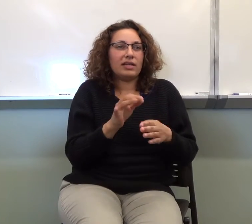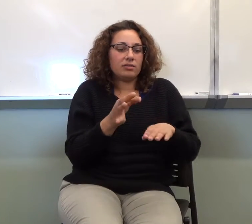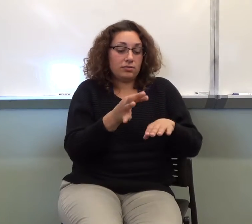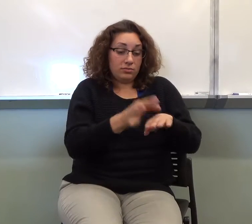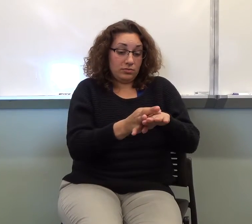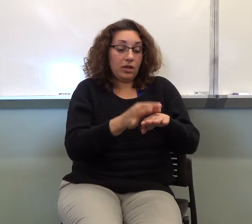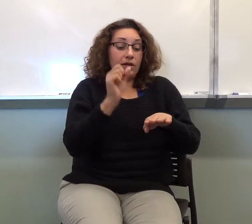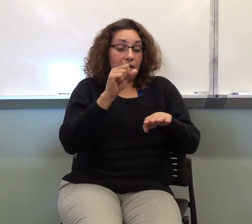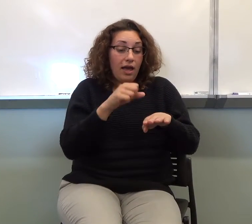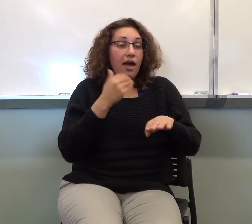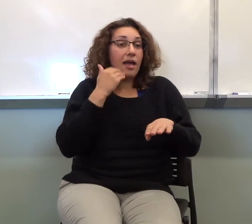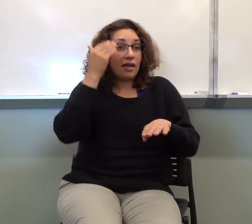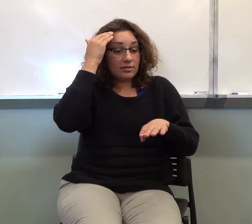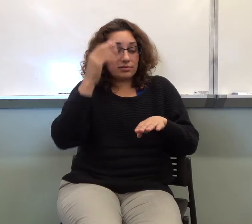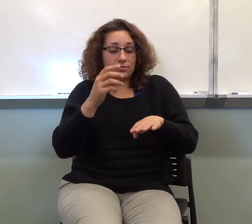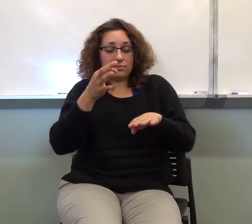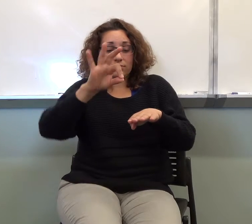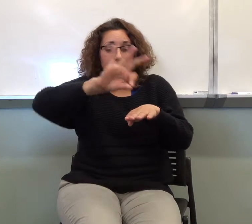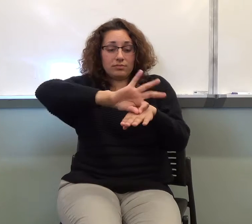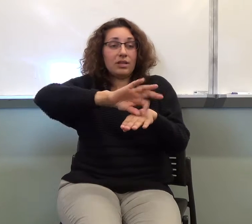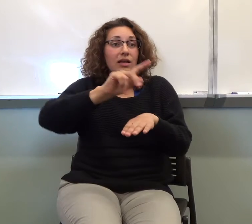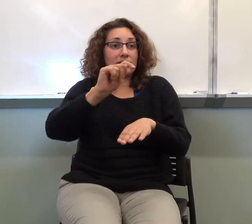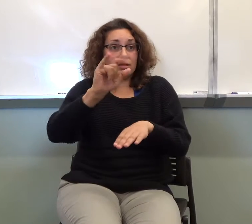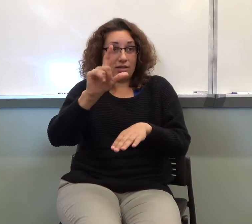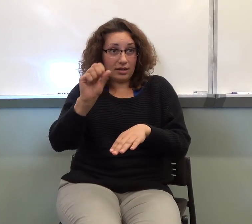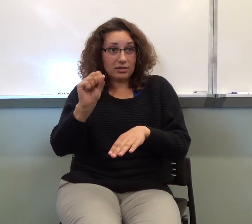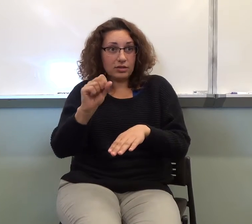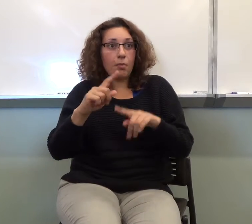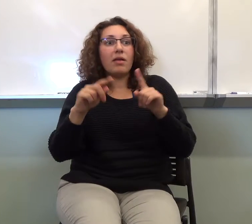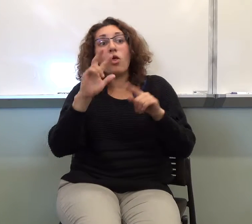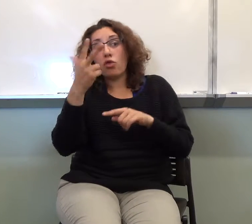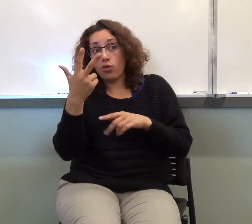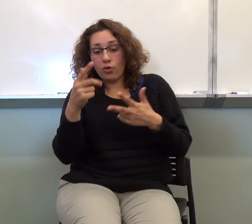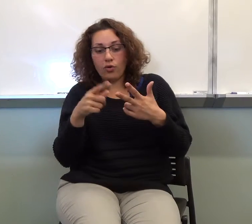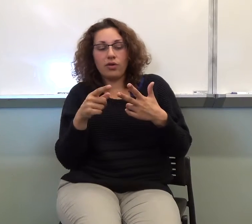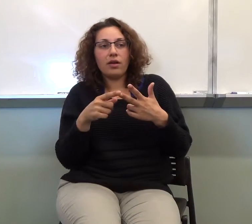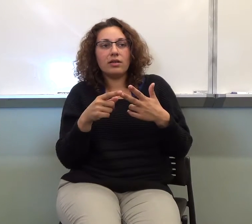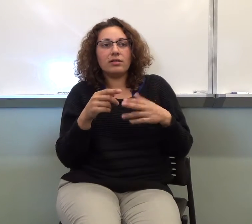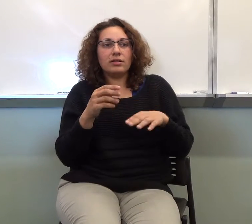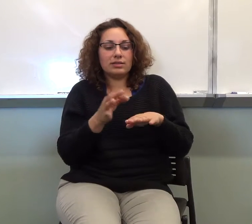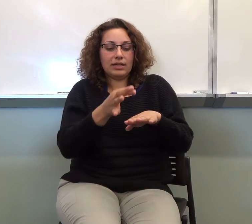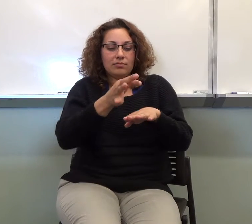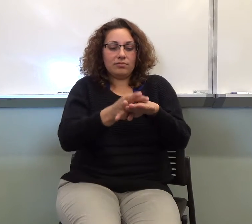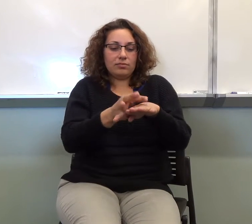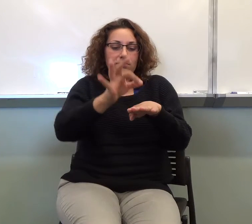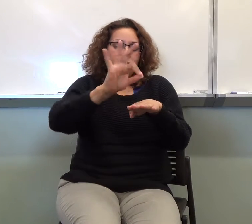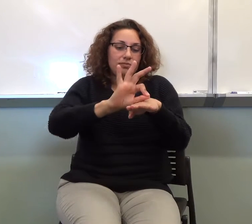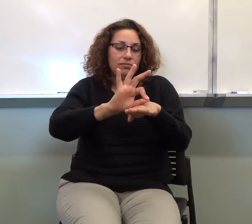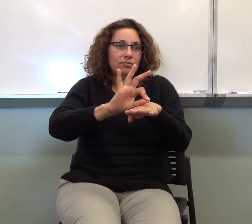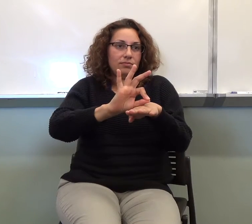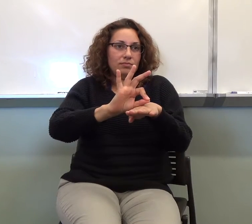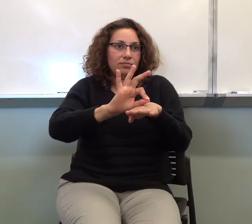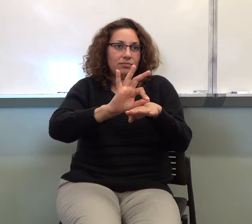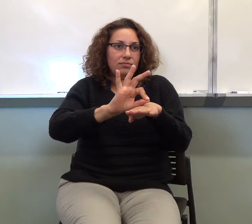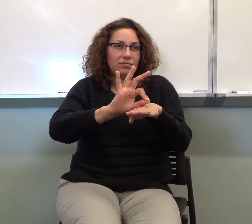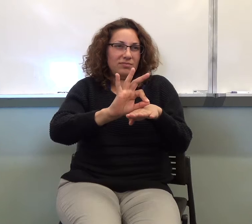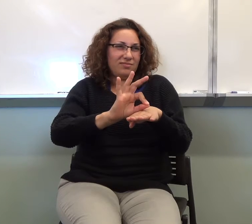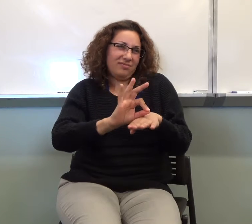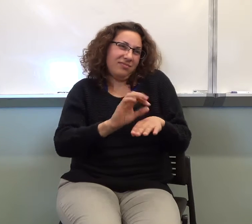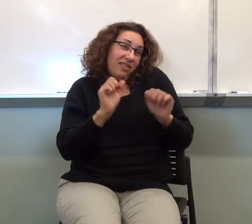to have fancy stuff. So what they do is they use set theory notation, which is curly braces. Do not use